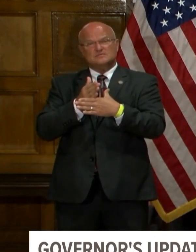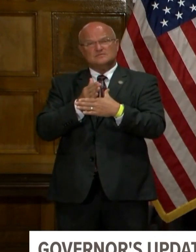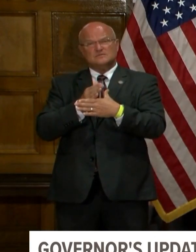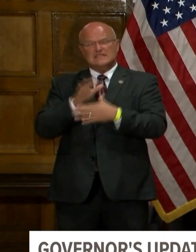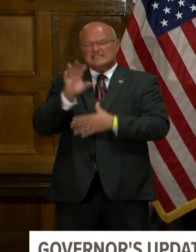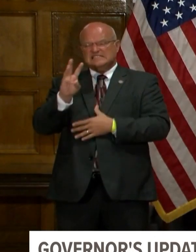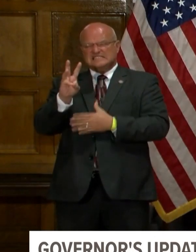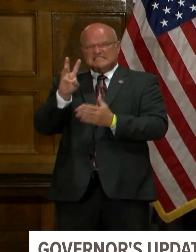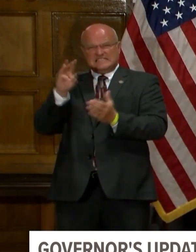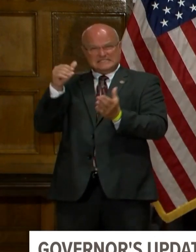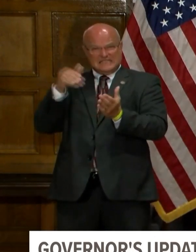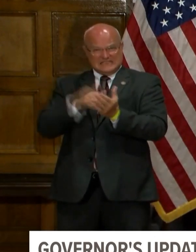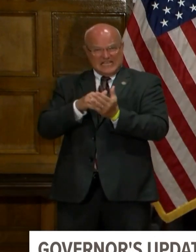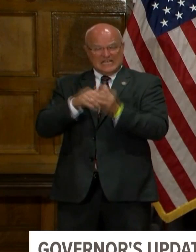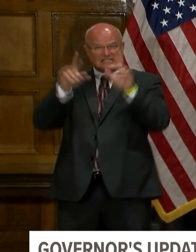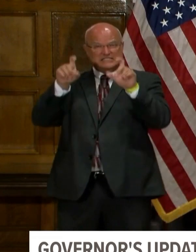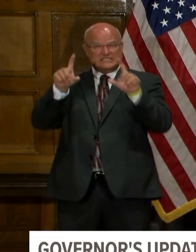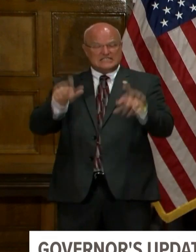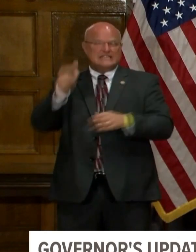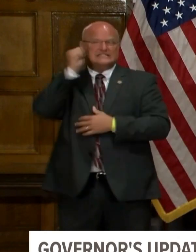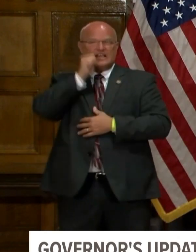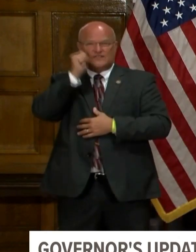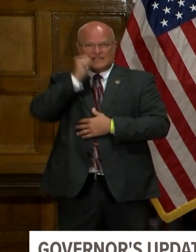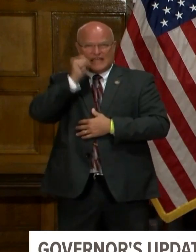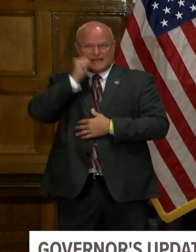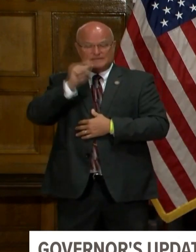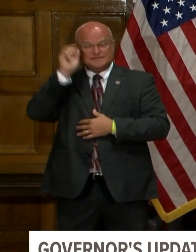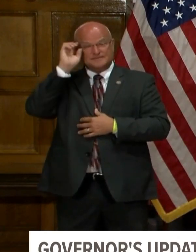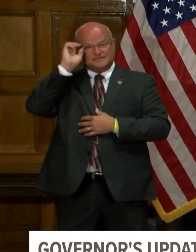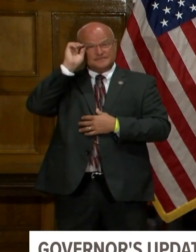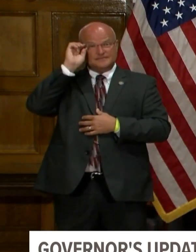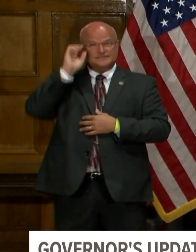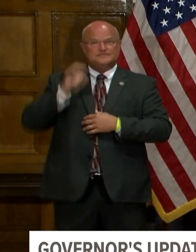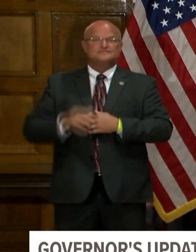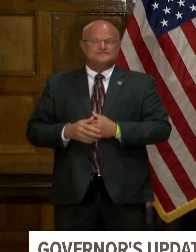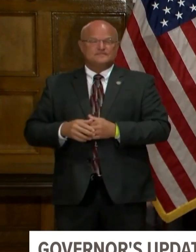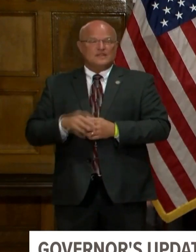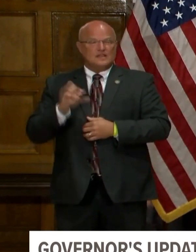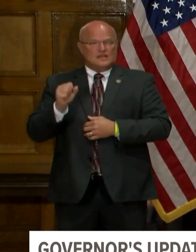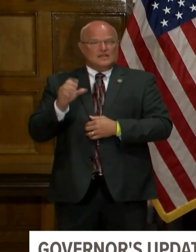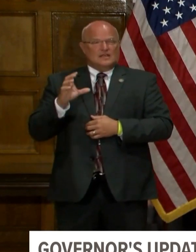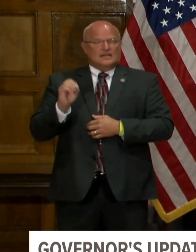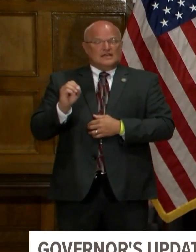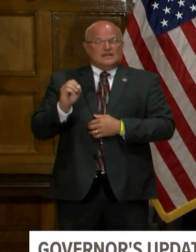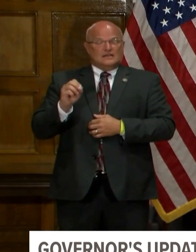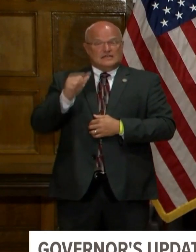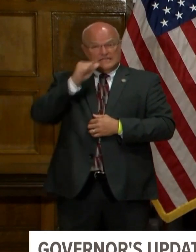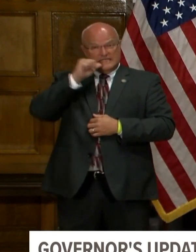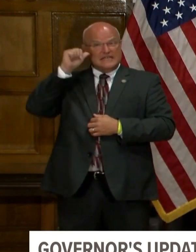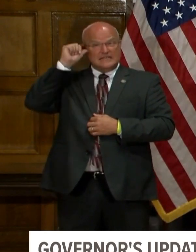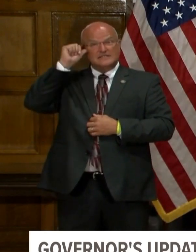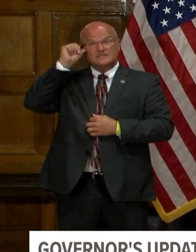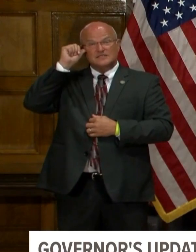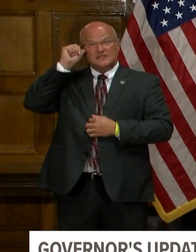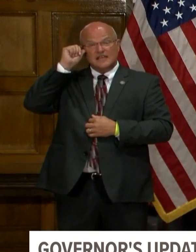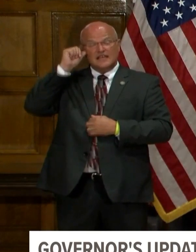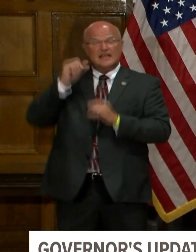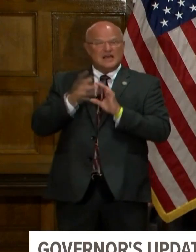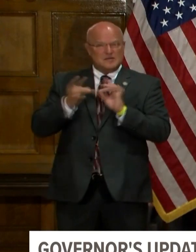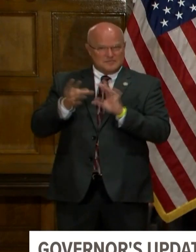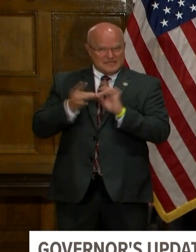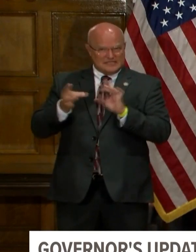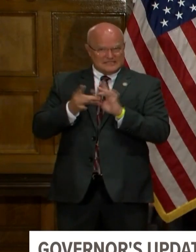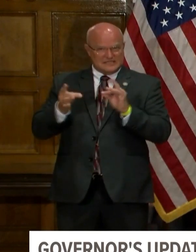over 6,000 tests per day on the average. And so yesterday, I mentioned what